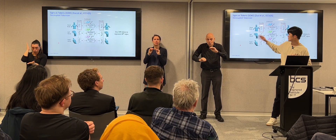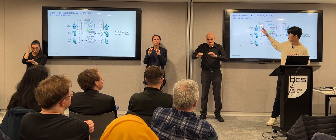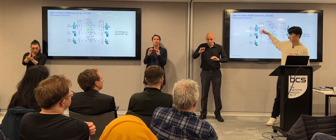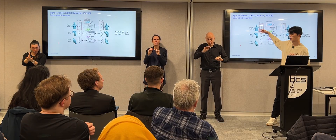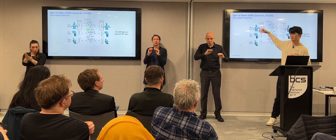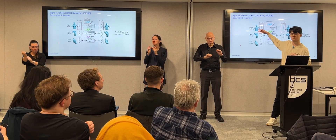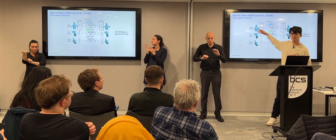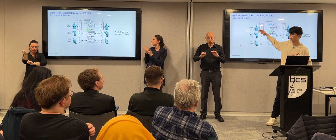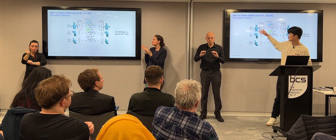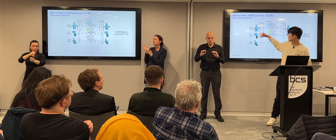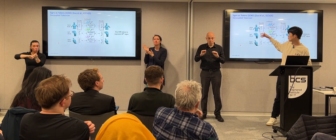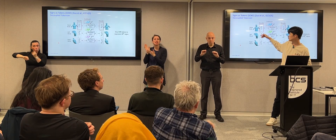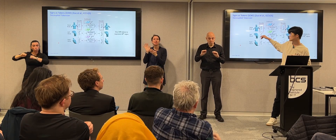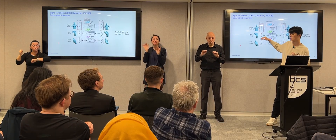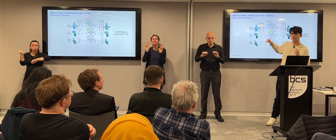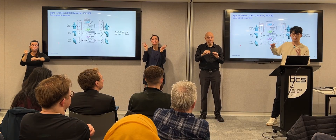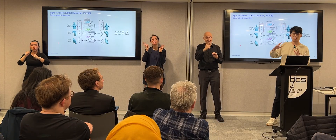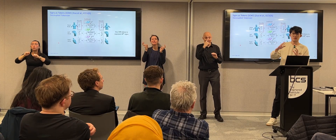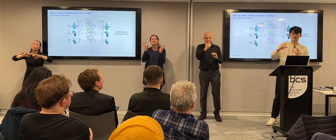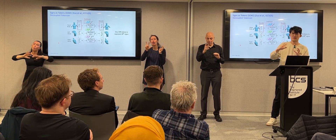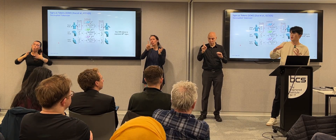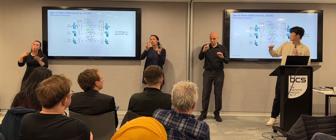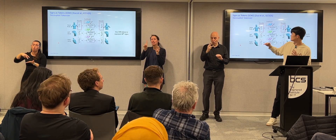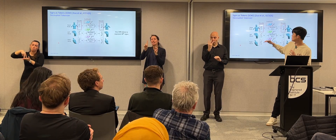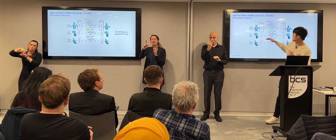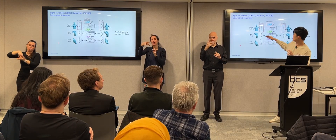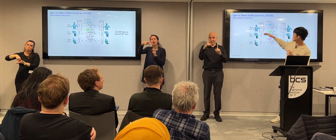treat it as a 3D pose. So